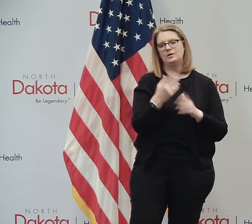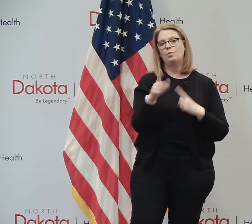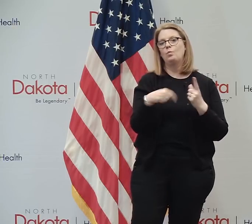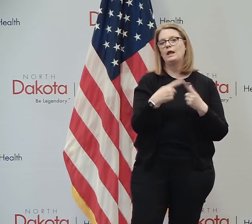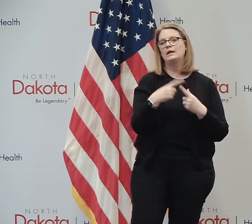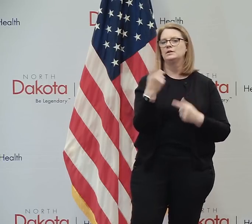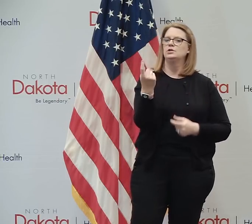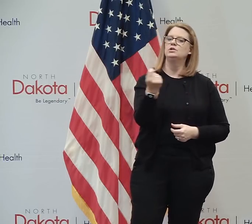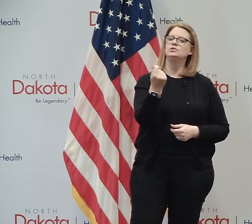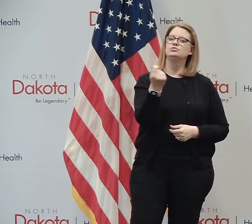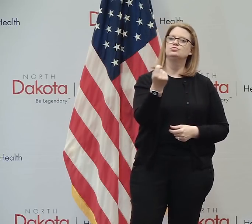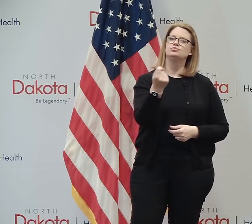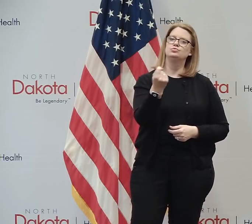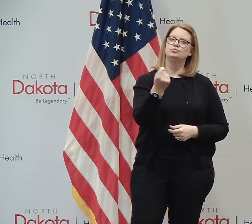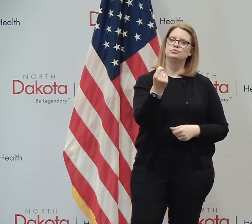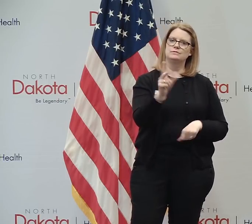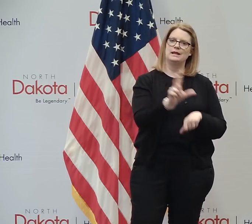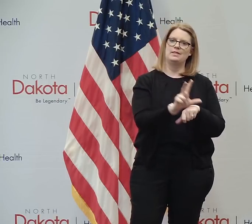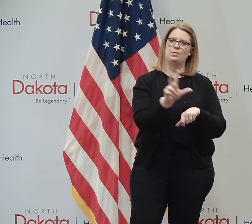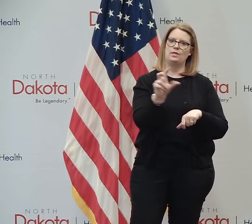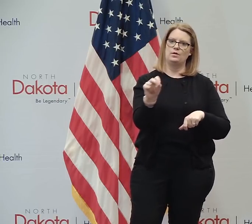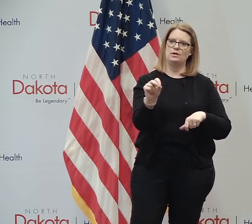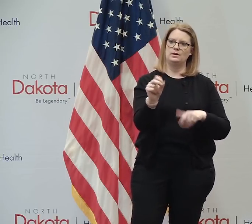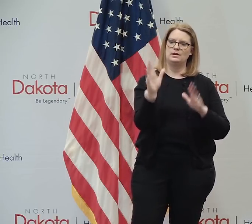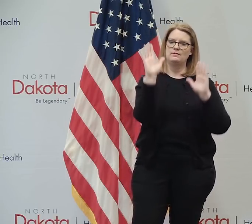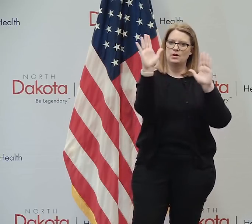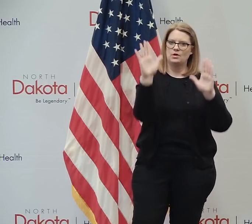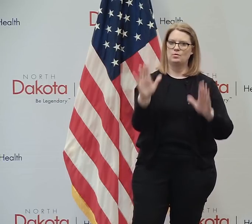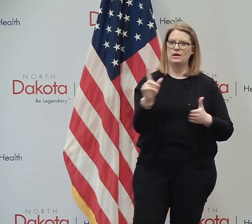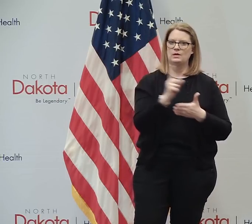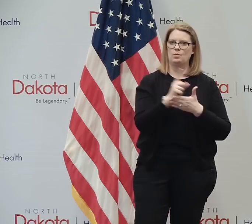Tuesday at 3:30, and have a great